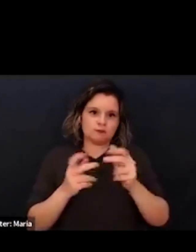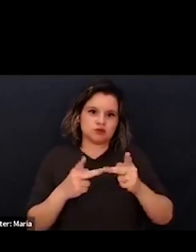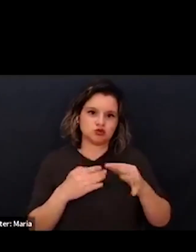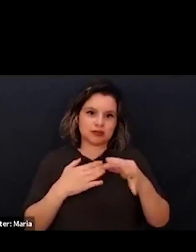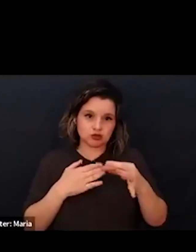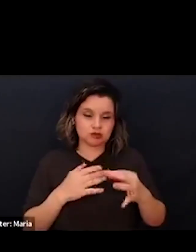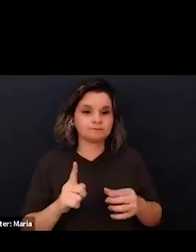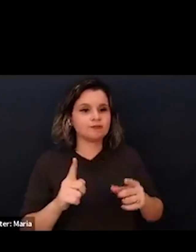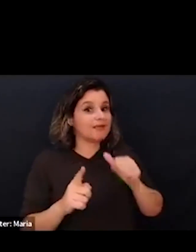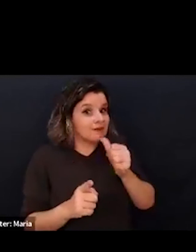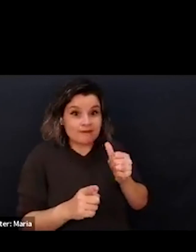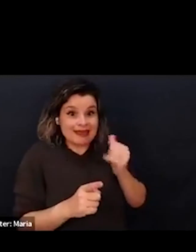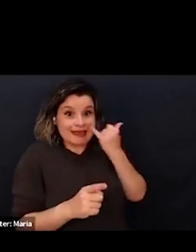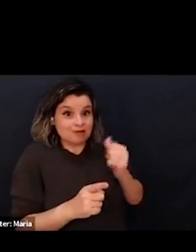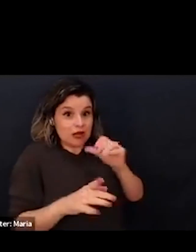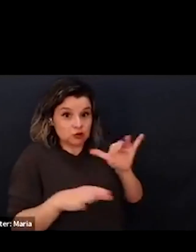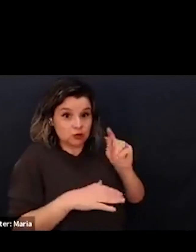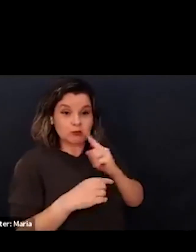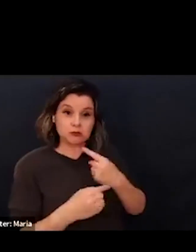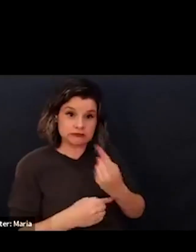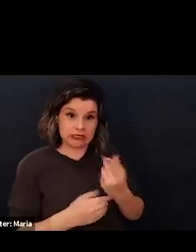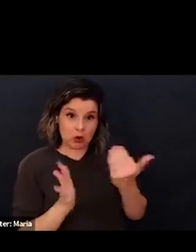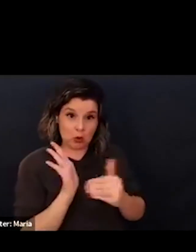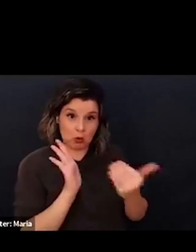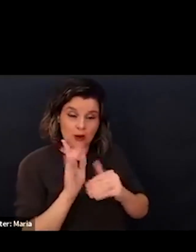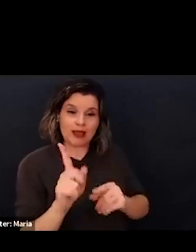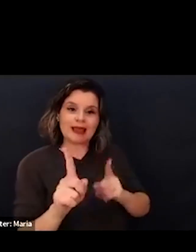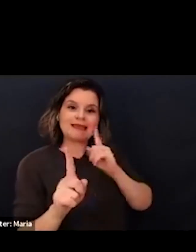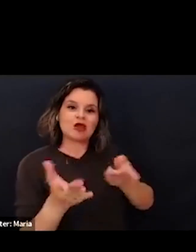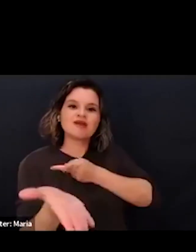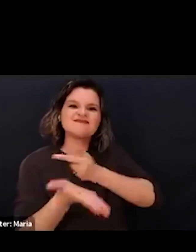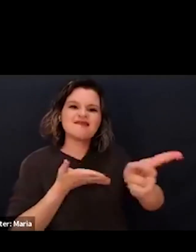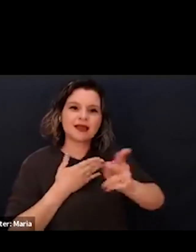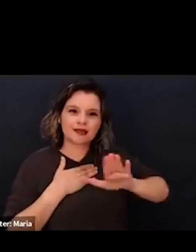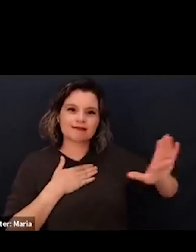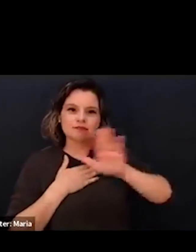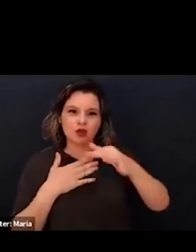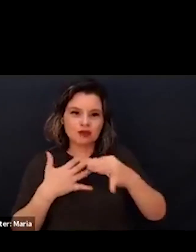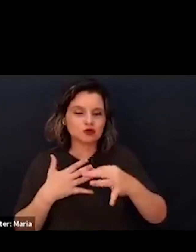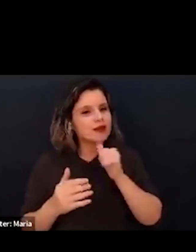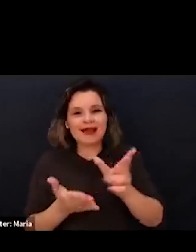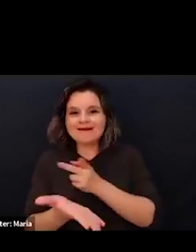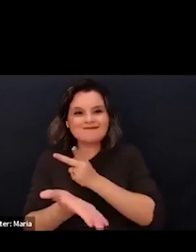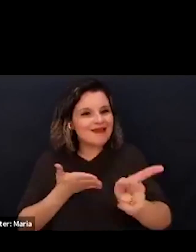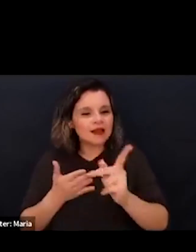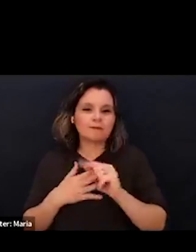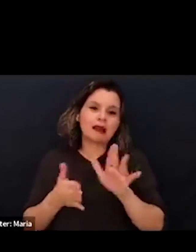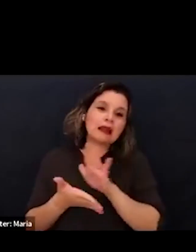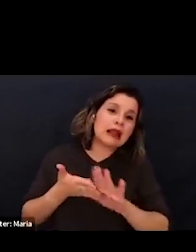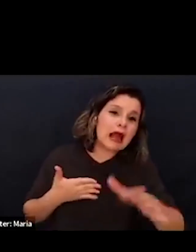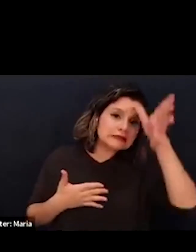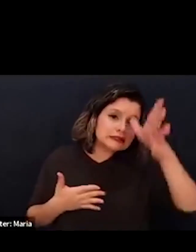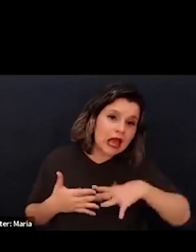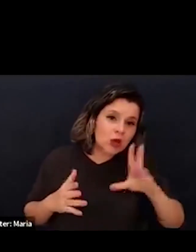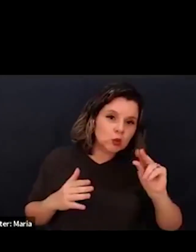it, I'm saying, and I think we need to say this over and over again, they're failing at their leadership. They're not failing at being a nice guy. They're failing